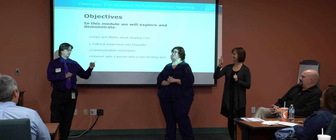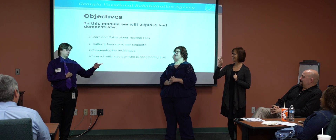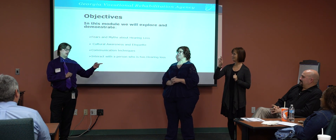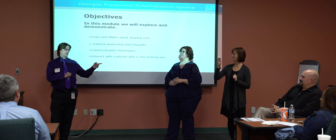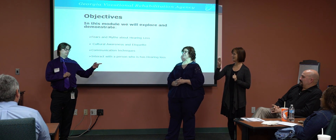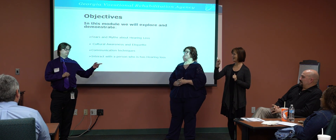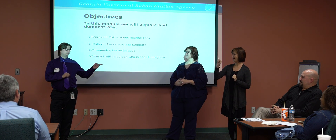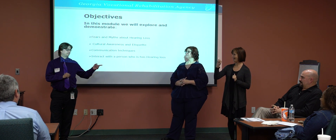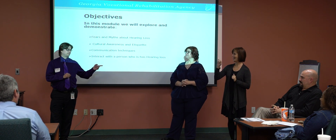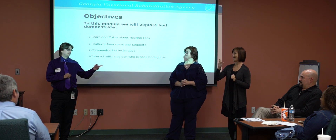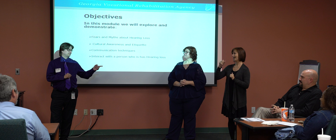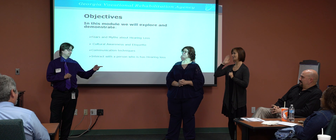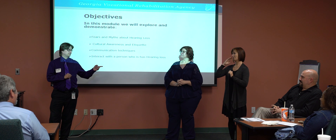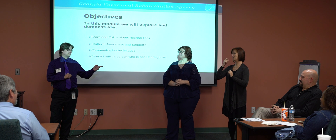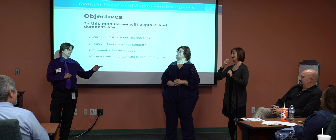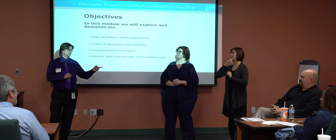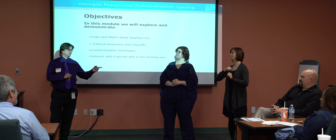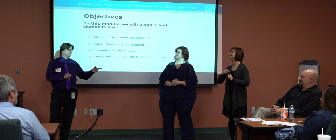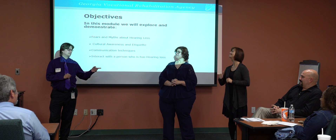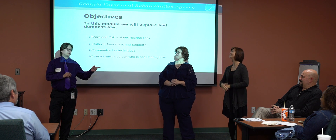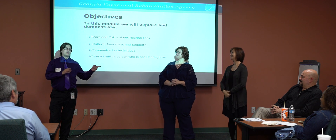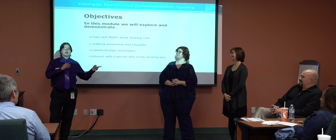that reference.